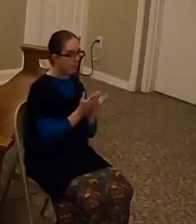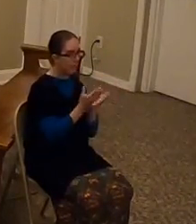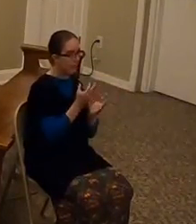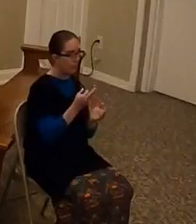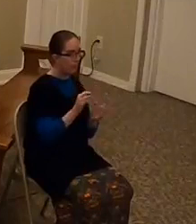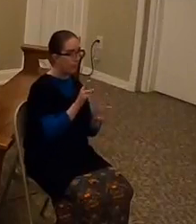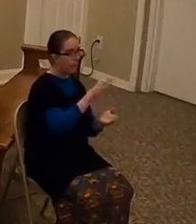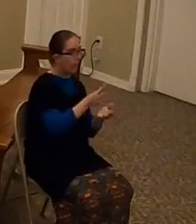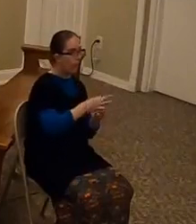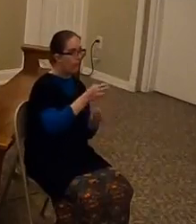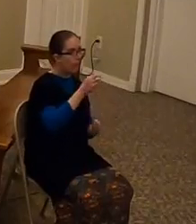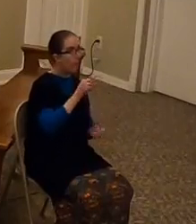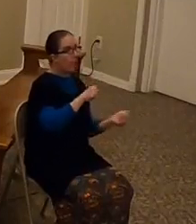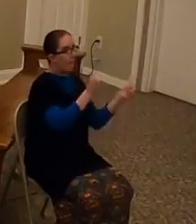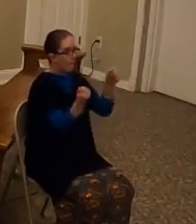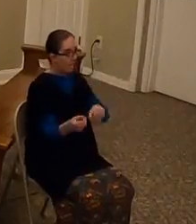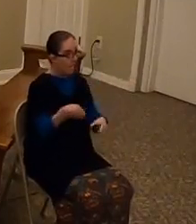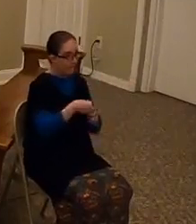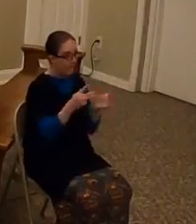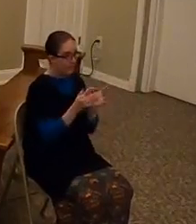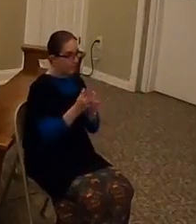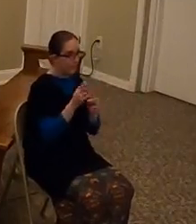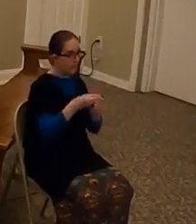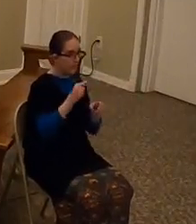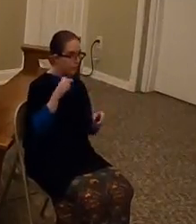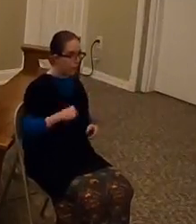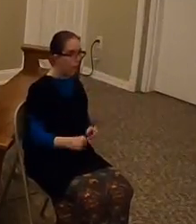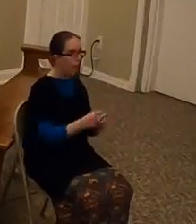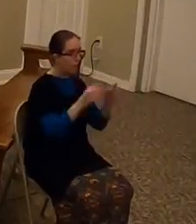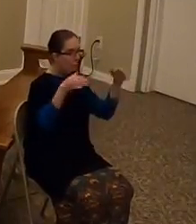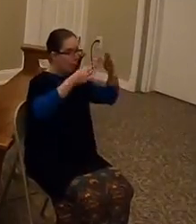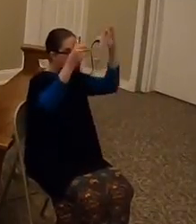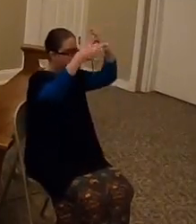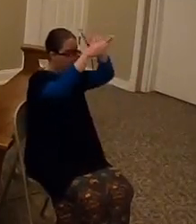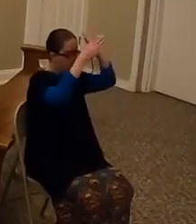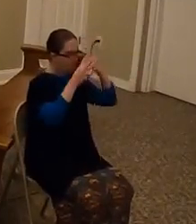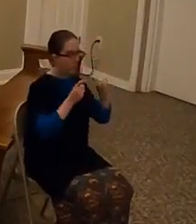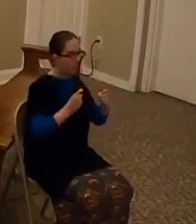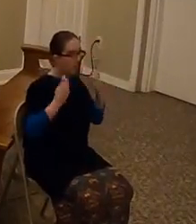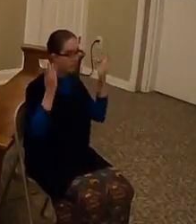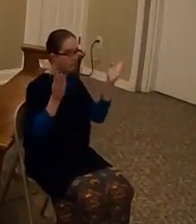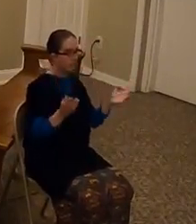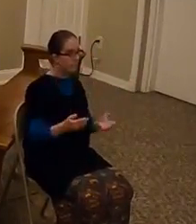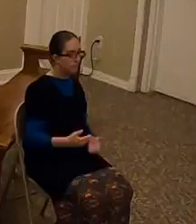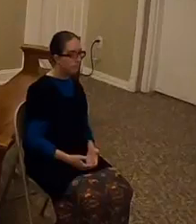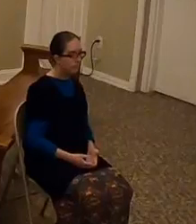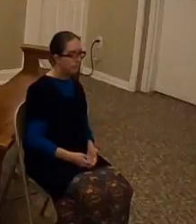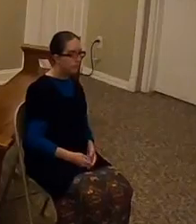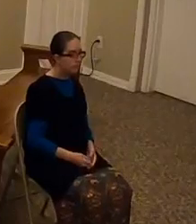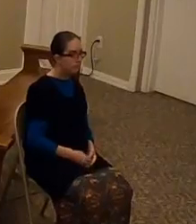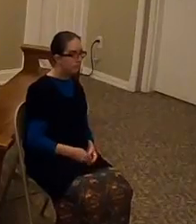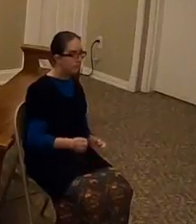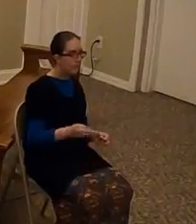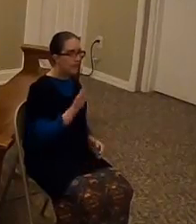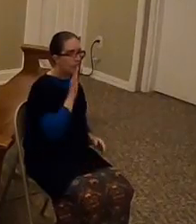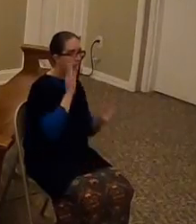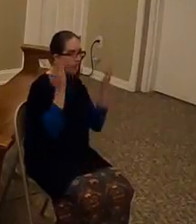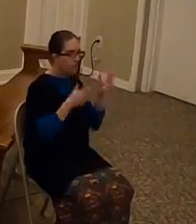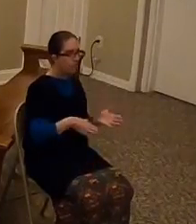take the Holy Ghost. It does take baptism in Jesus' name to get you to heaven. Hallelujah. If you've